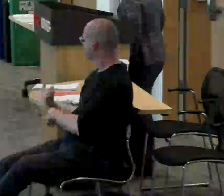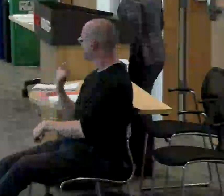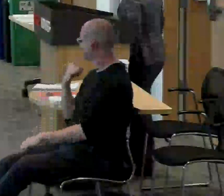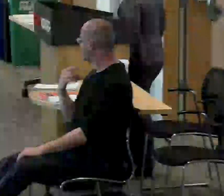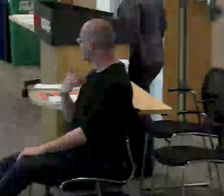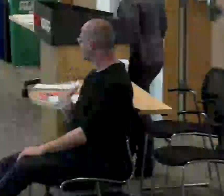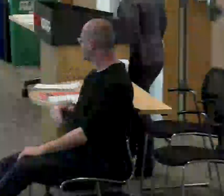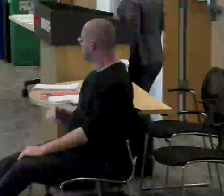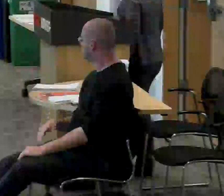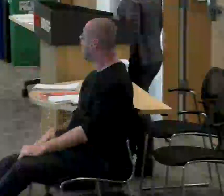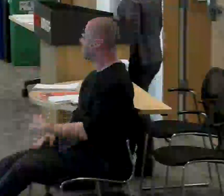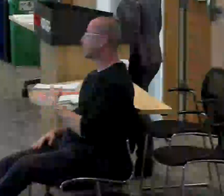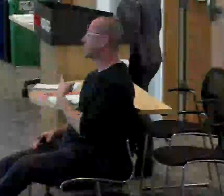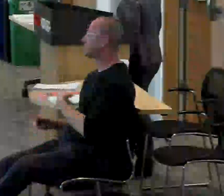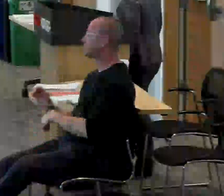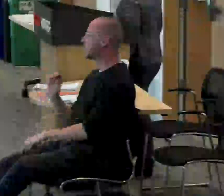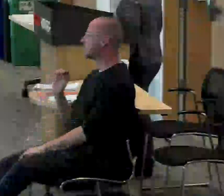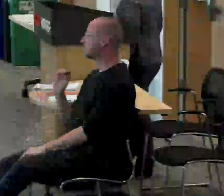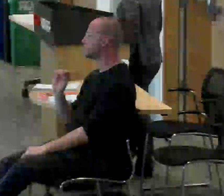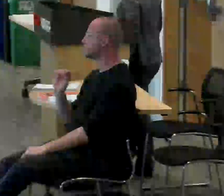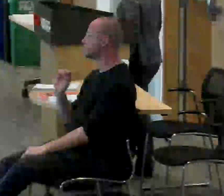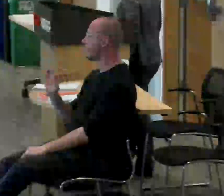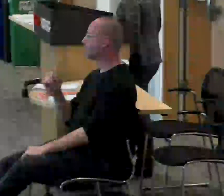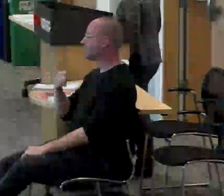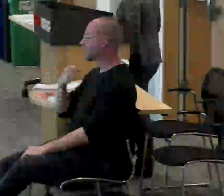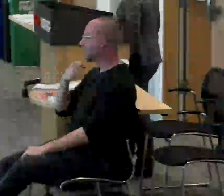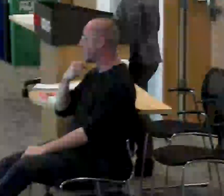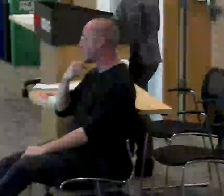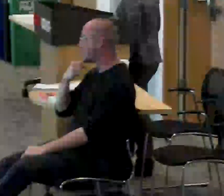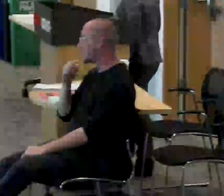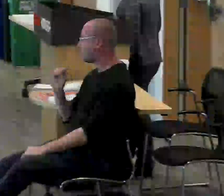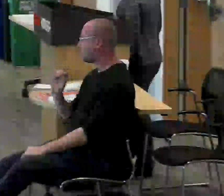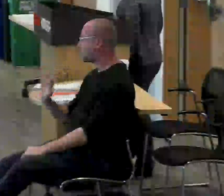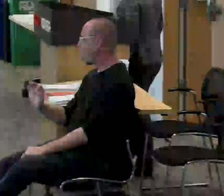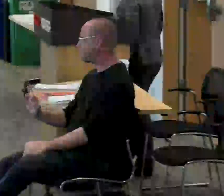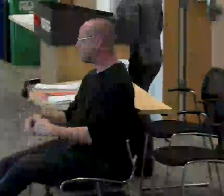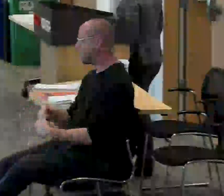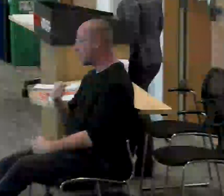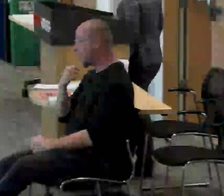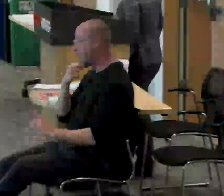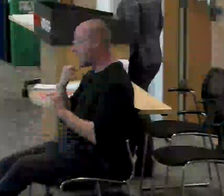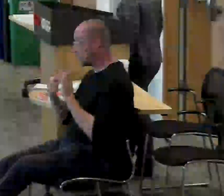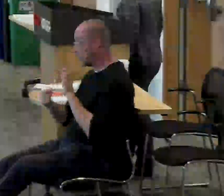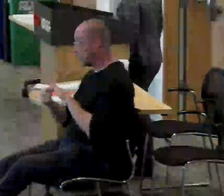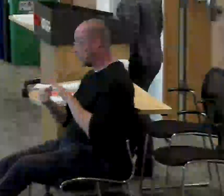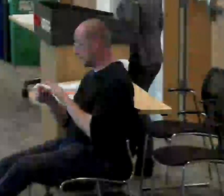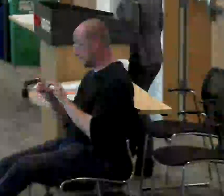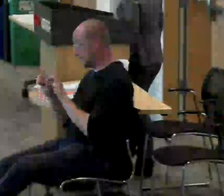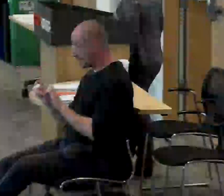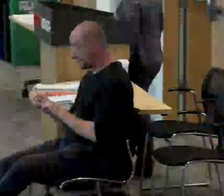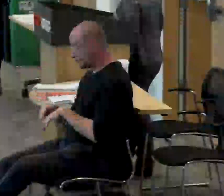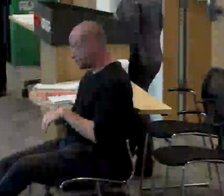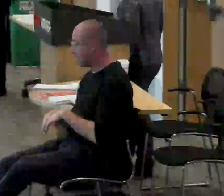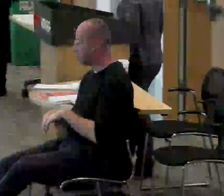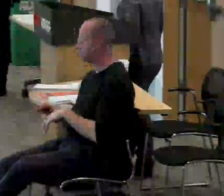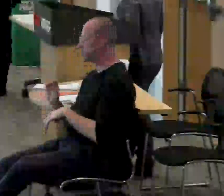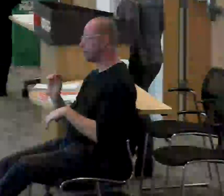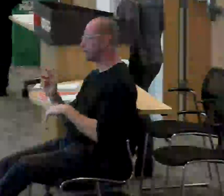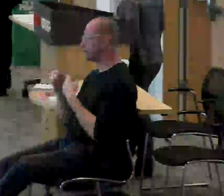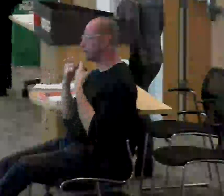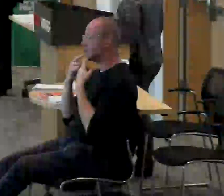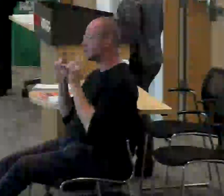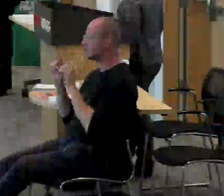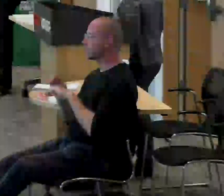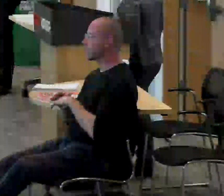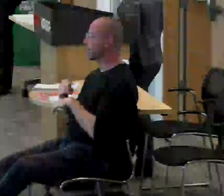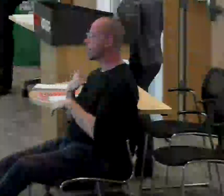Oh. Probably all off if you have. Test. Okay. I'm Michael Manigo. I'm with